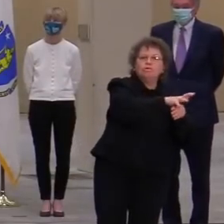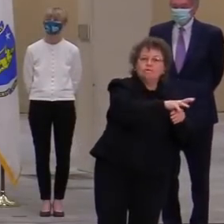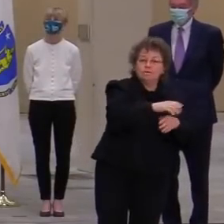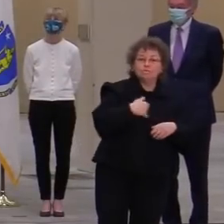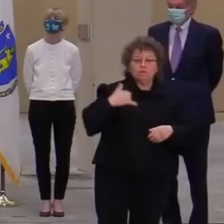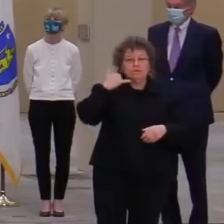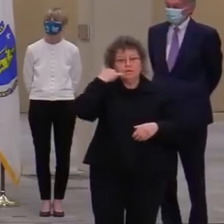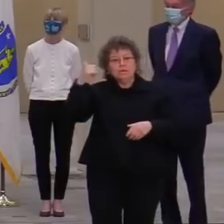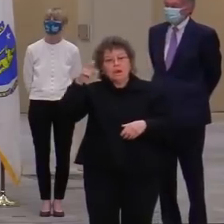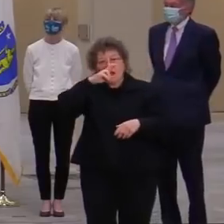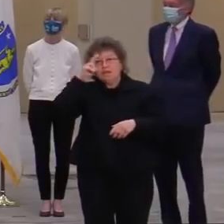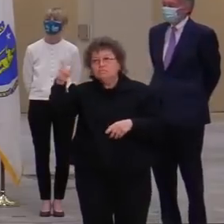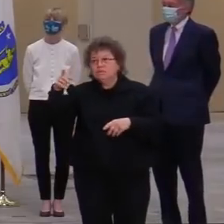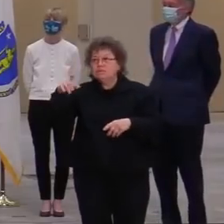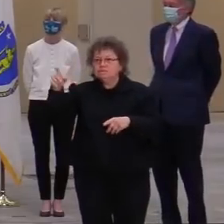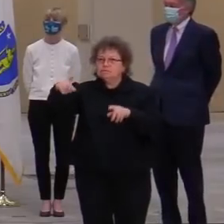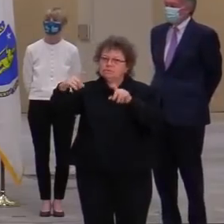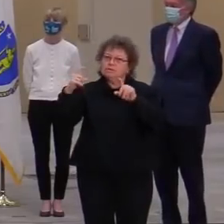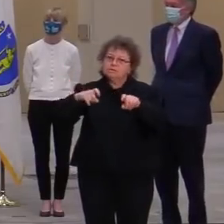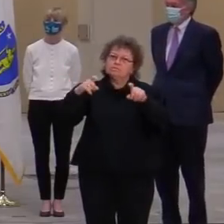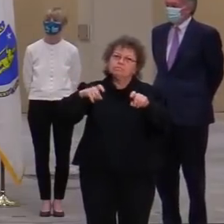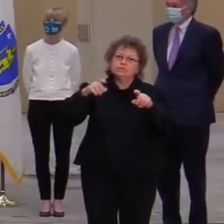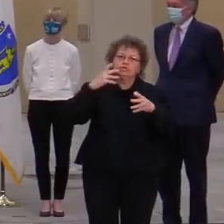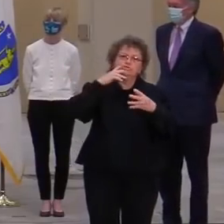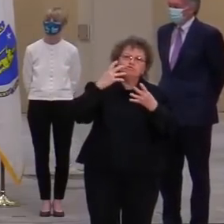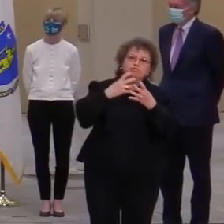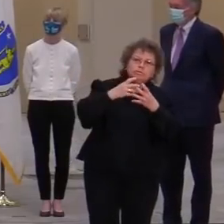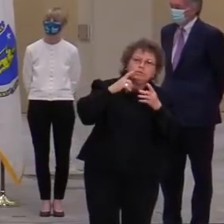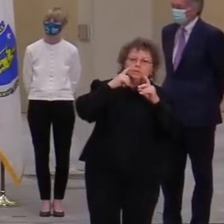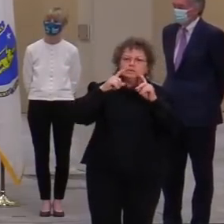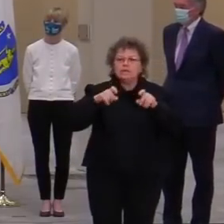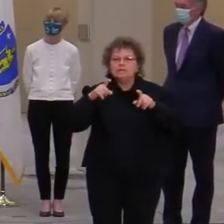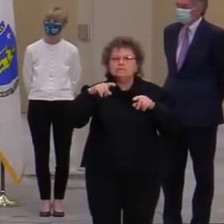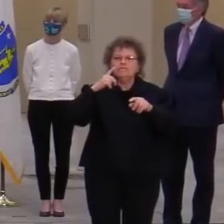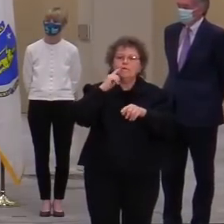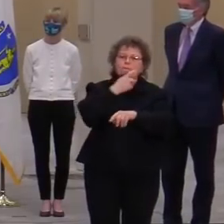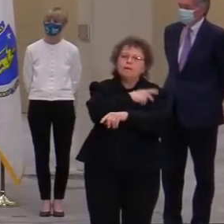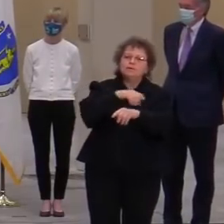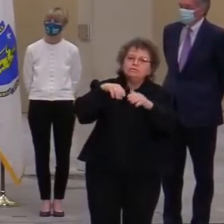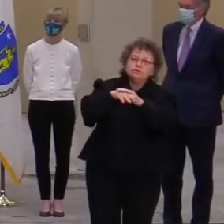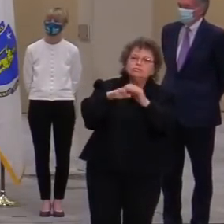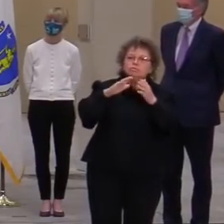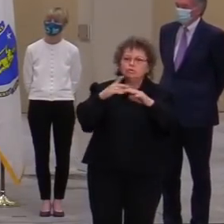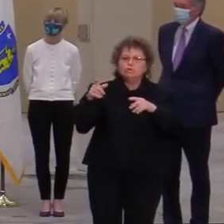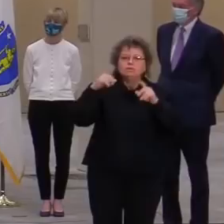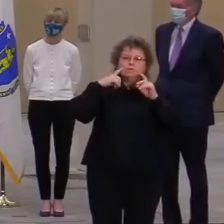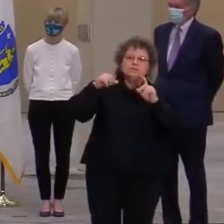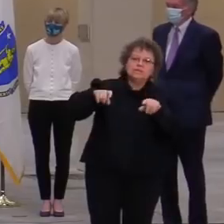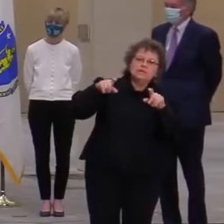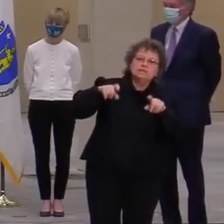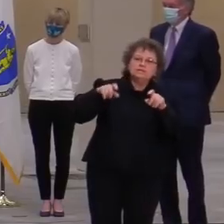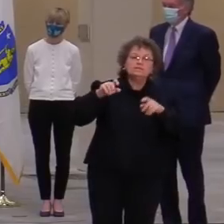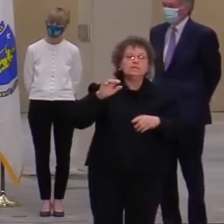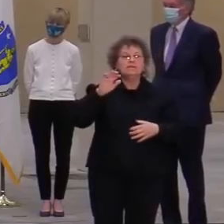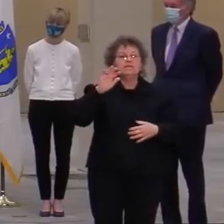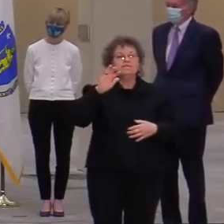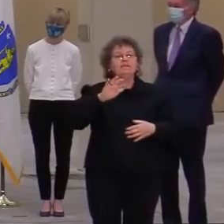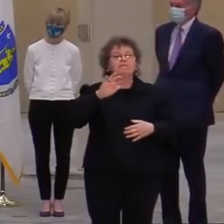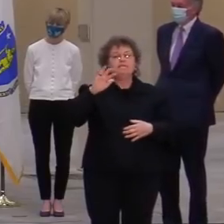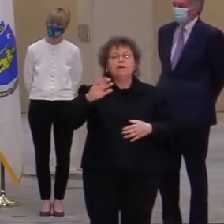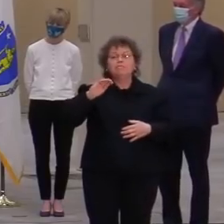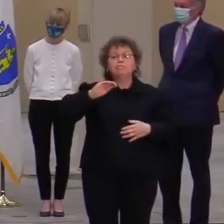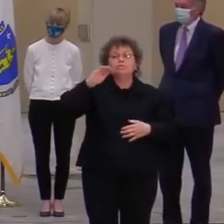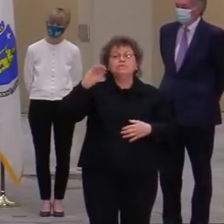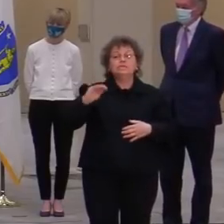the tests that they conduct for patients and for the community, said that about 55% of their tests